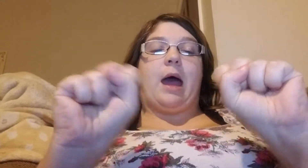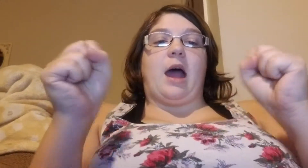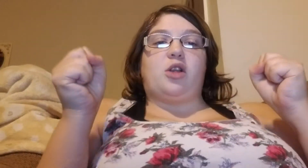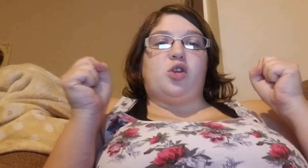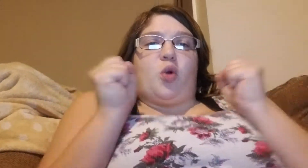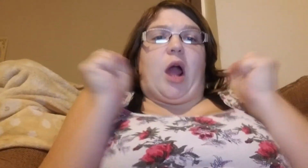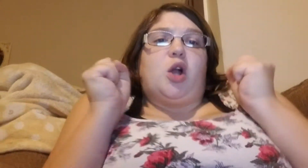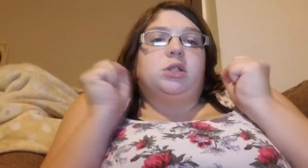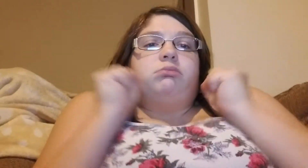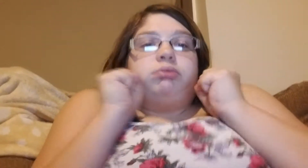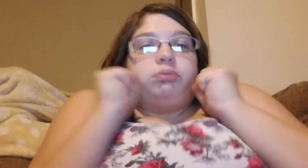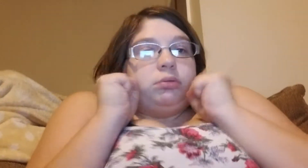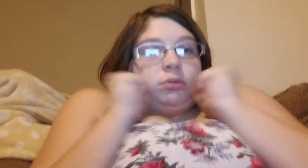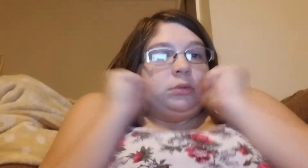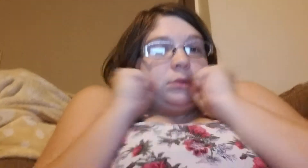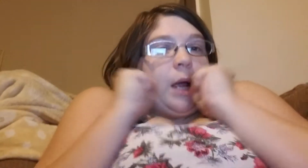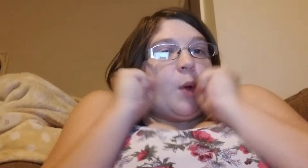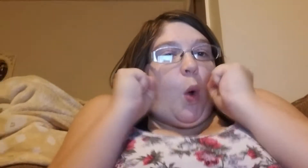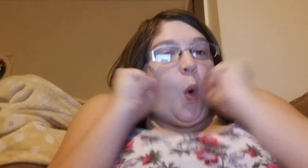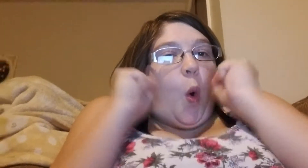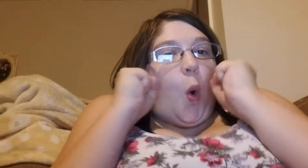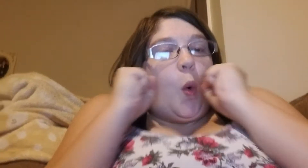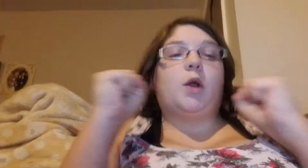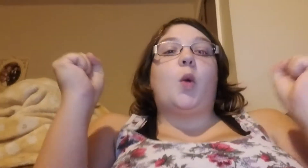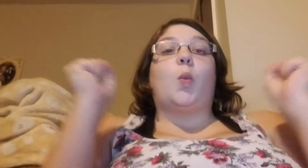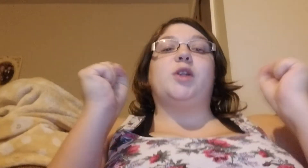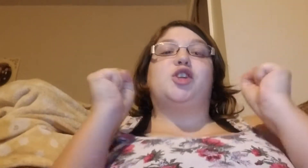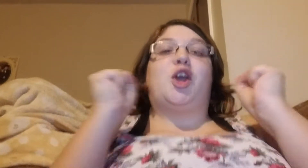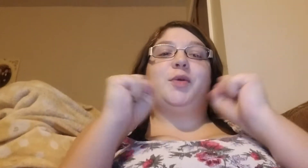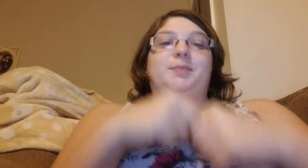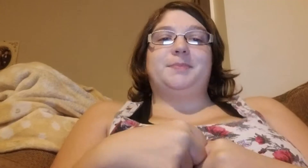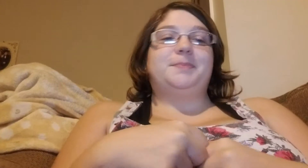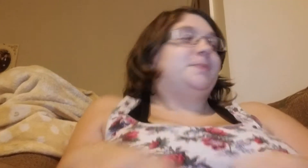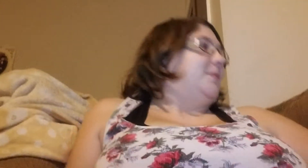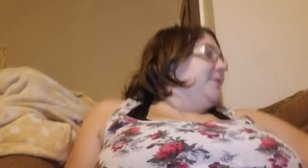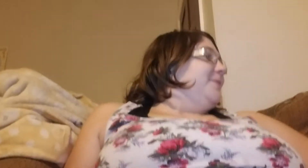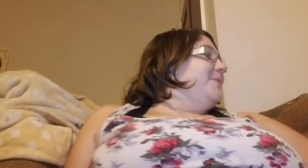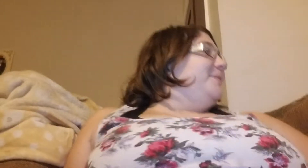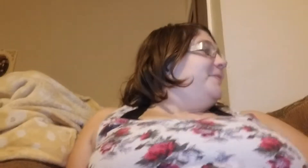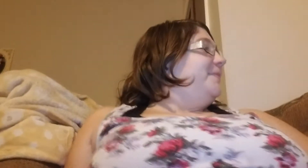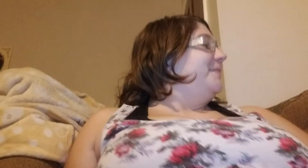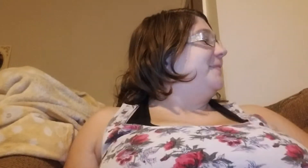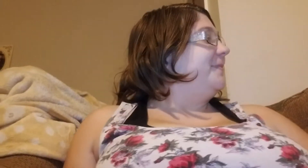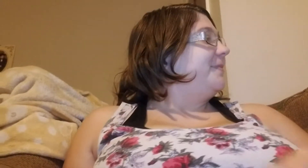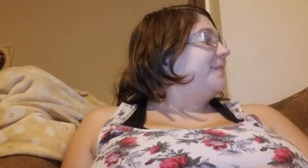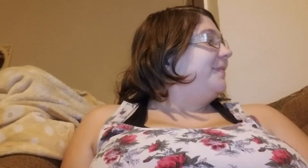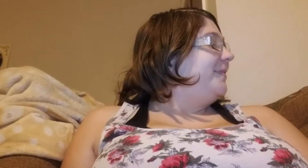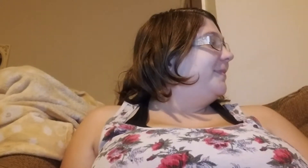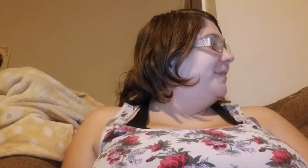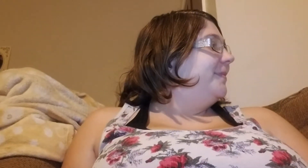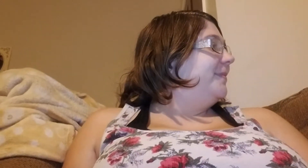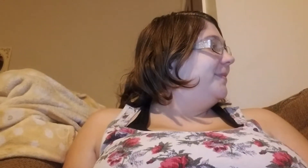ass, you go like, I'm cold. Winter. Yeah, that's right.